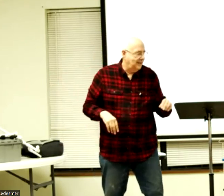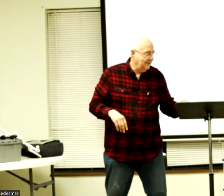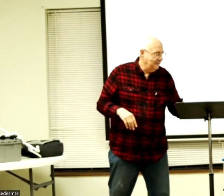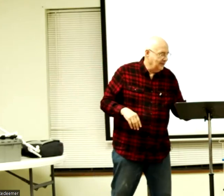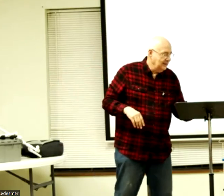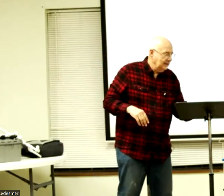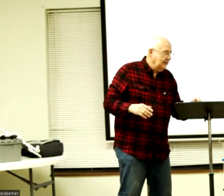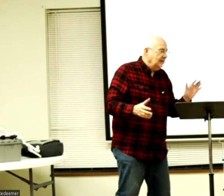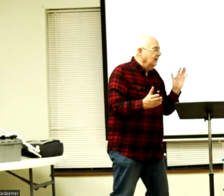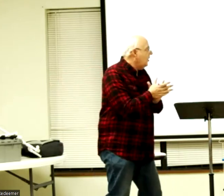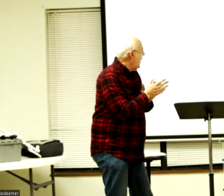right. Okay.